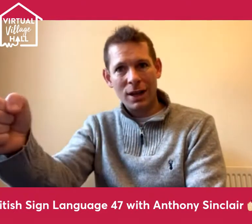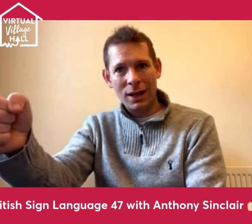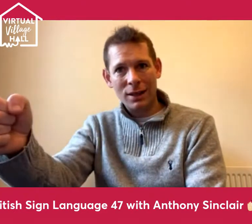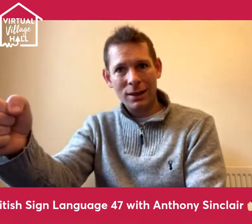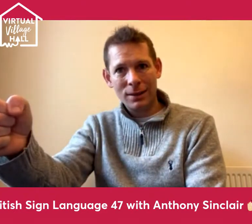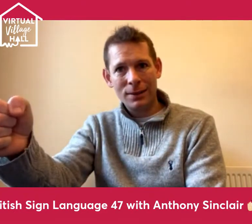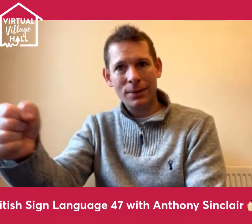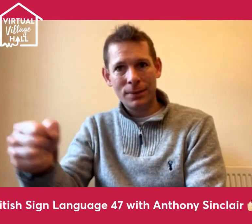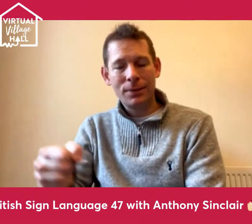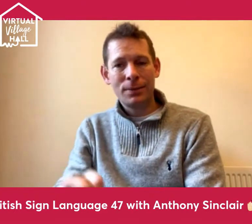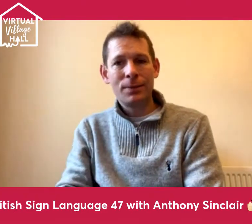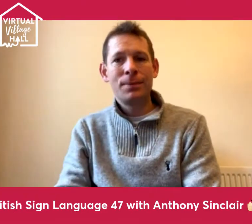Train.